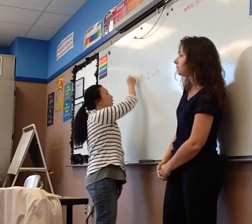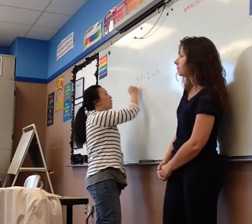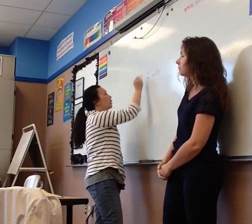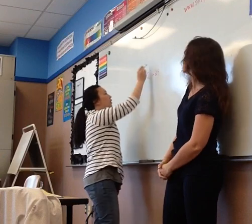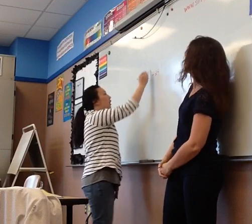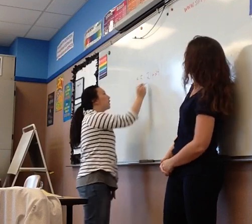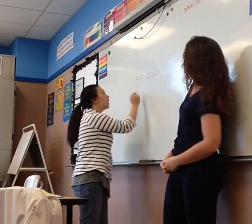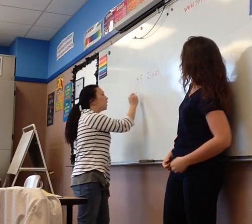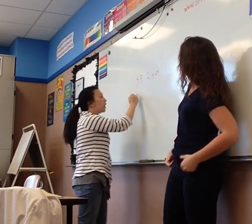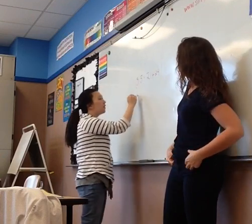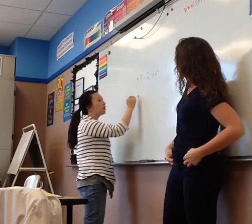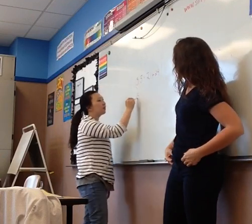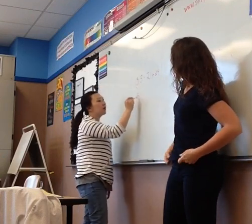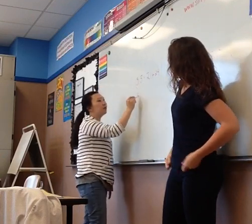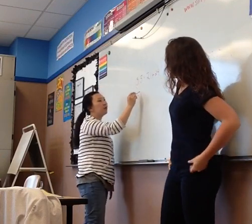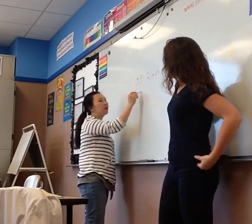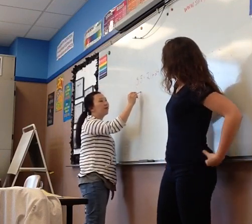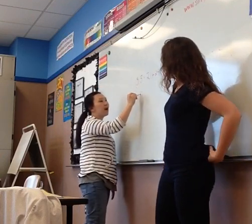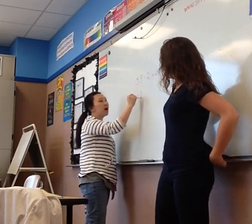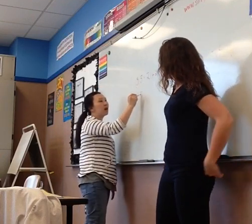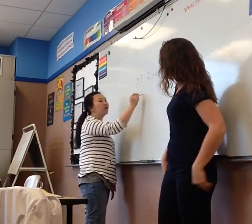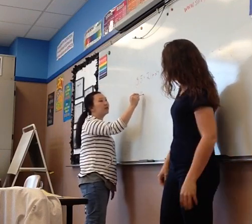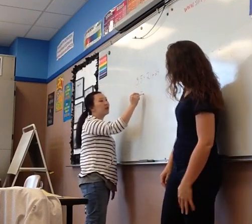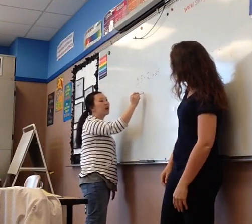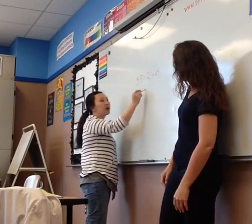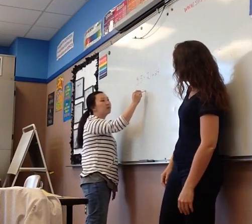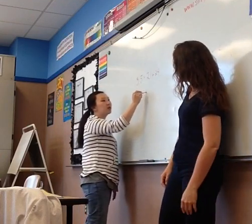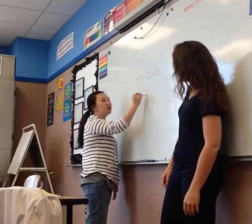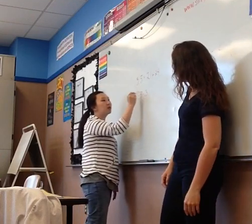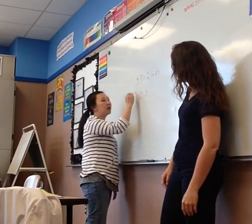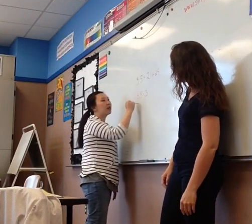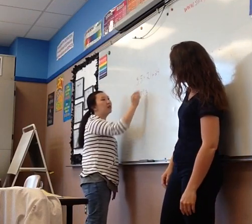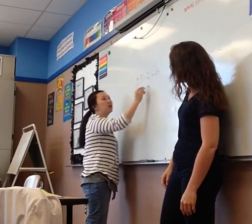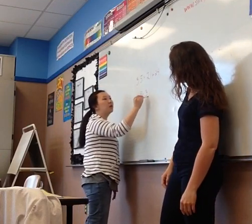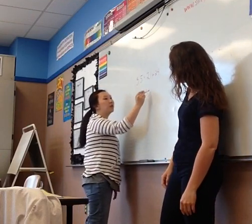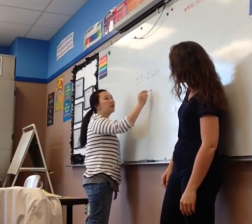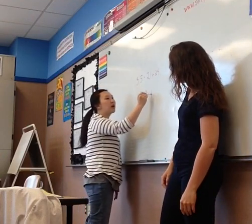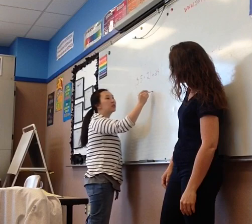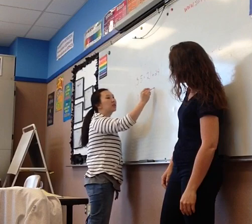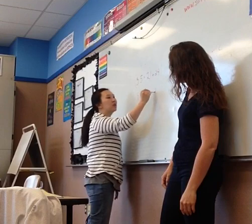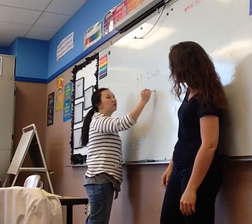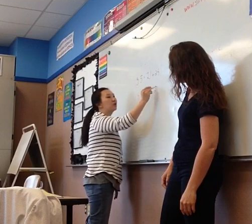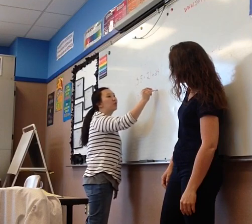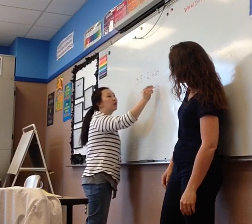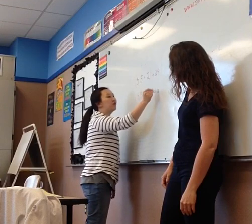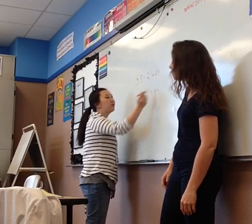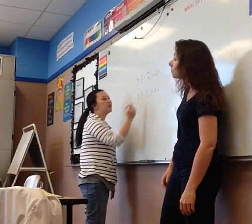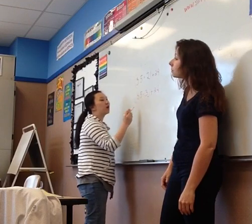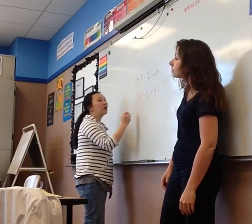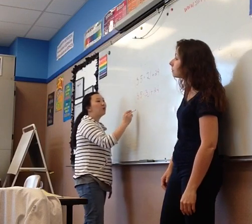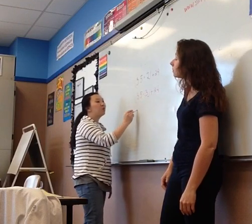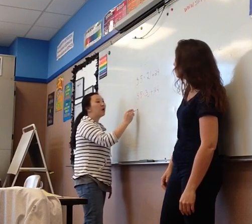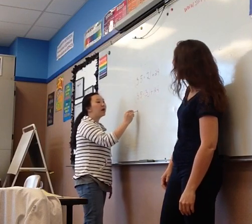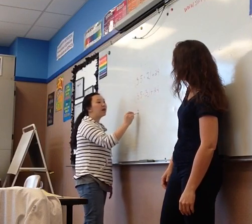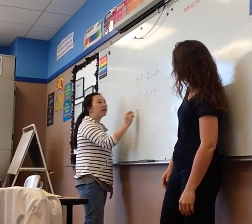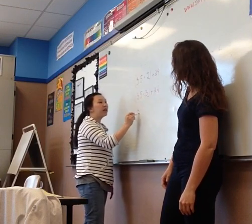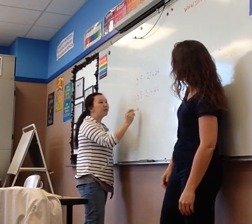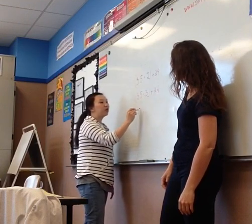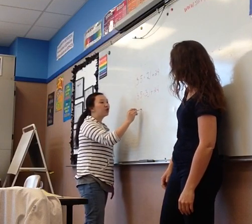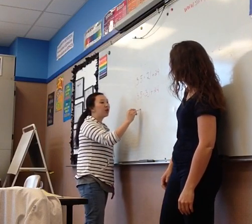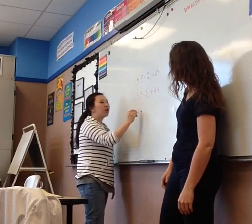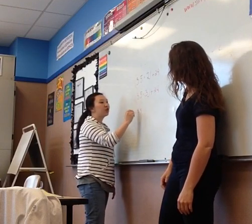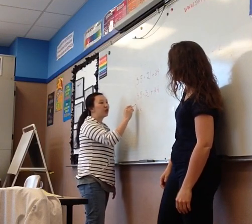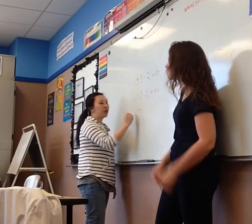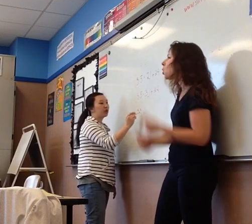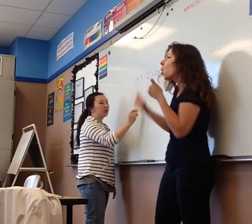24. And then they have 3.5 times 3 plus 24. What